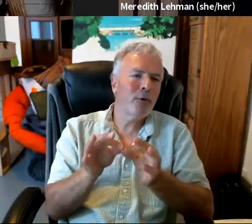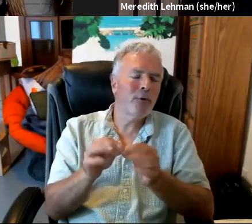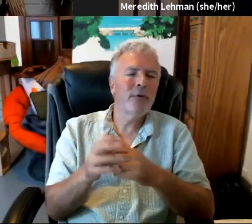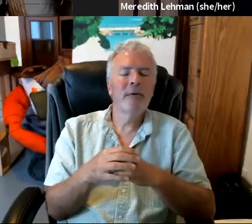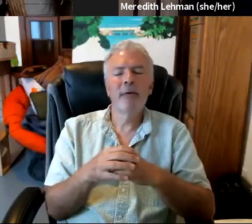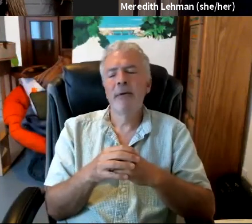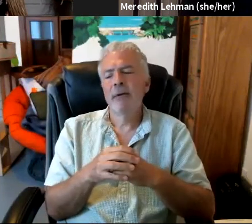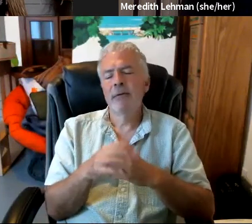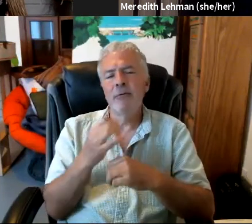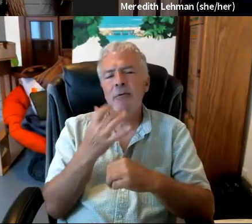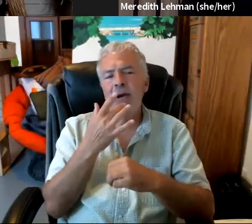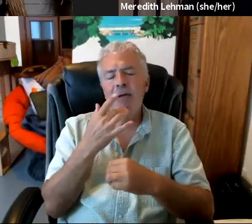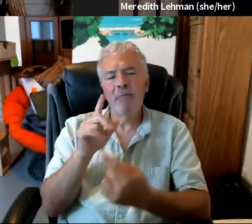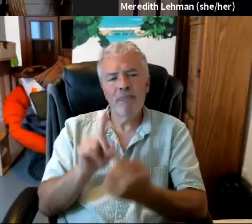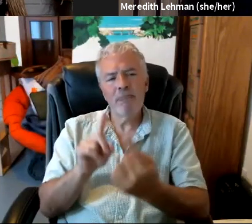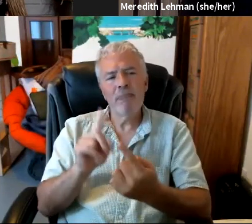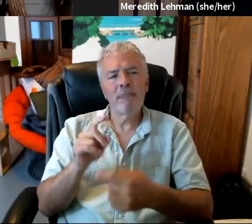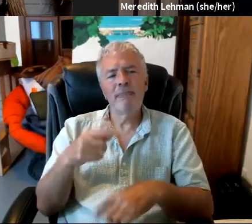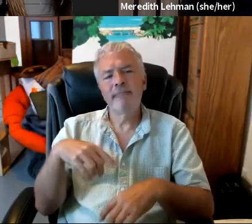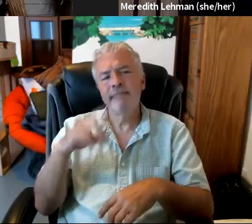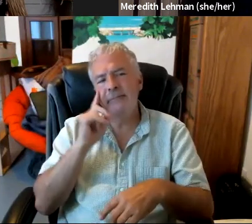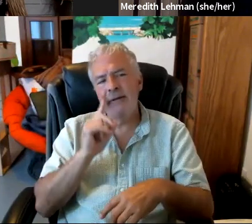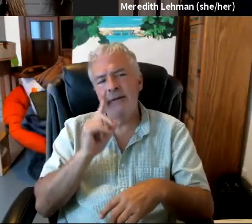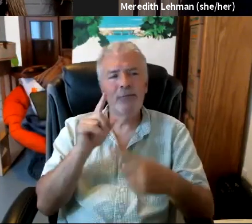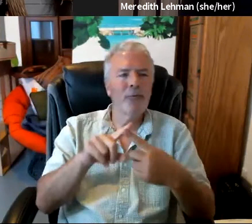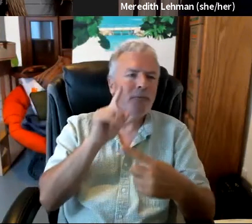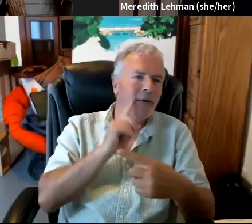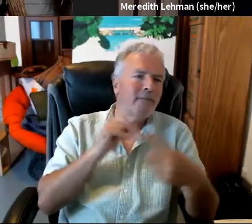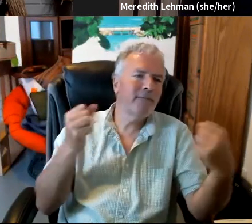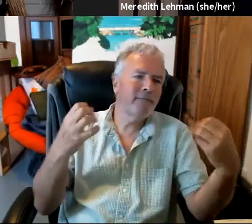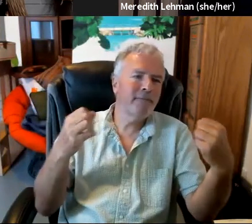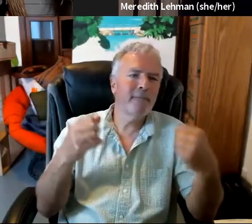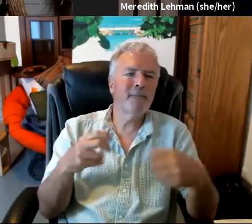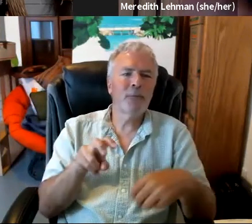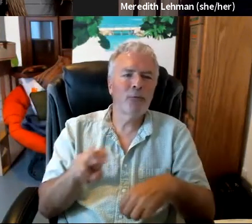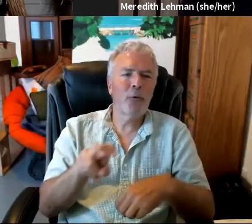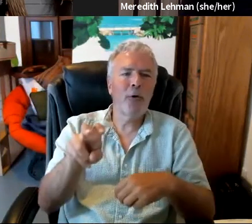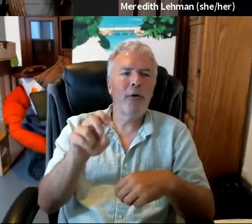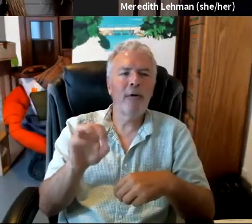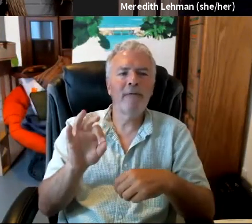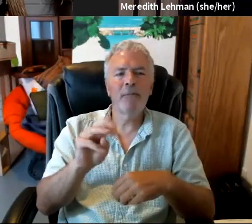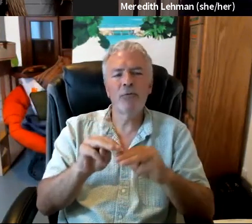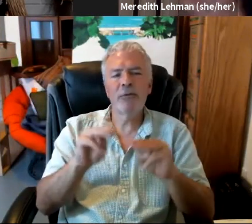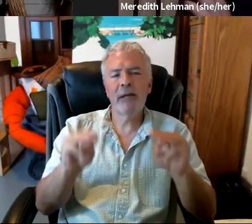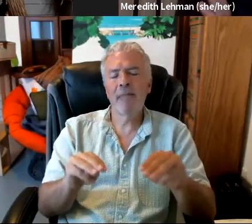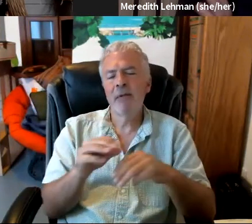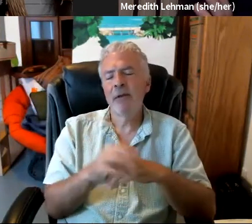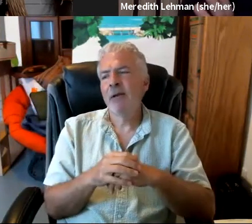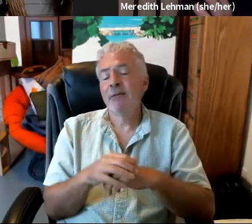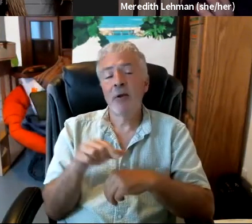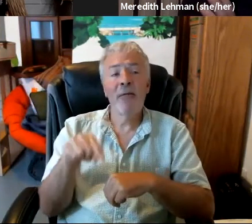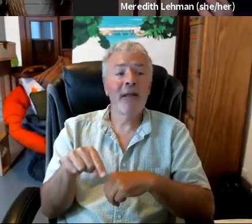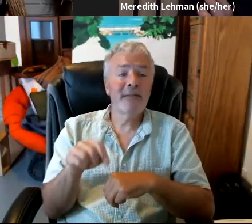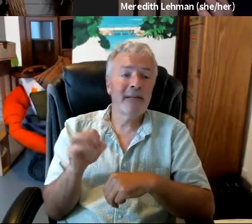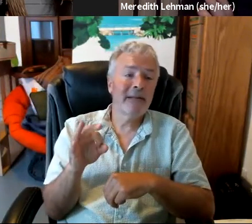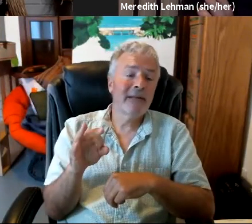rather than having to go through an interpreter to experience a tour or to interact with a docent. So having